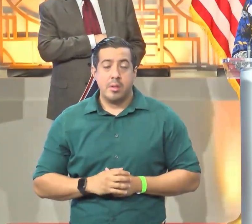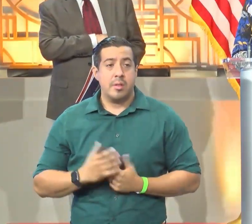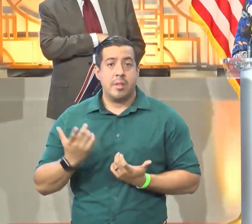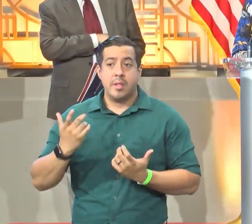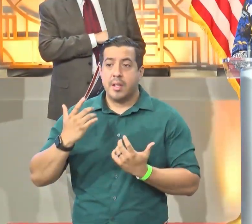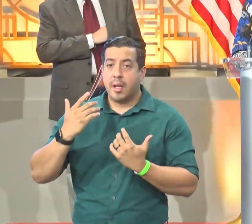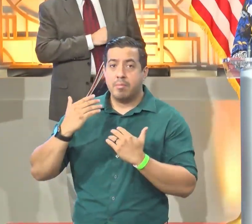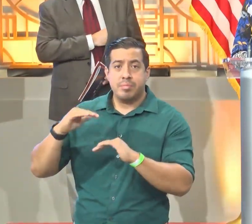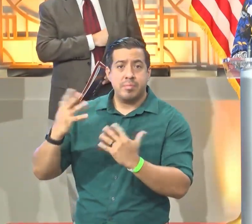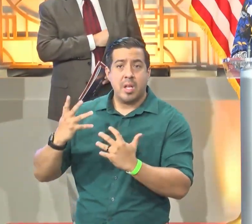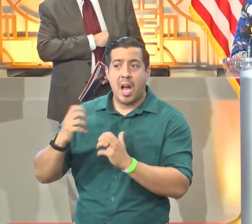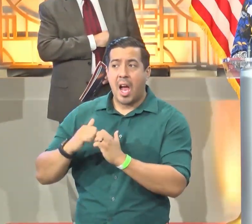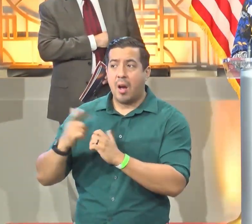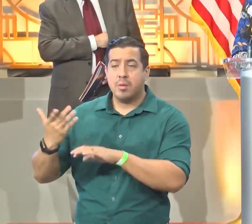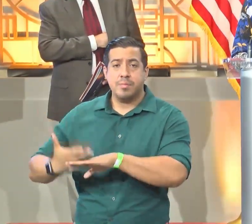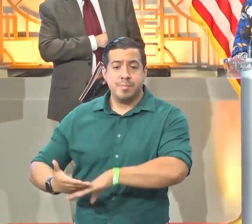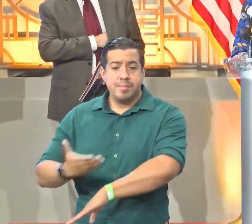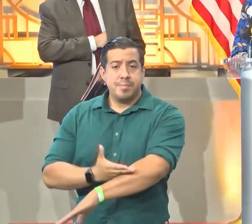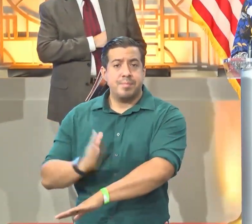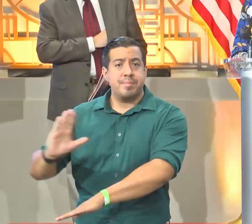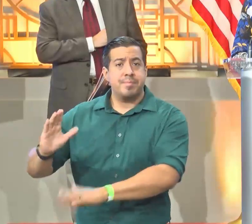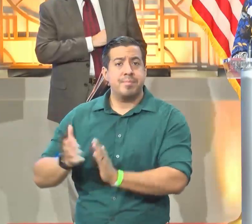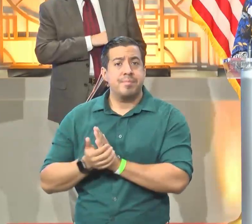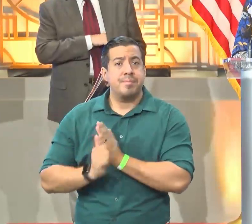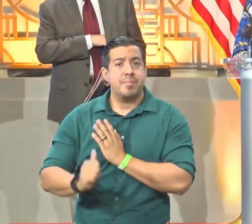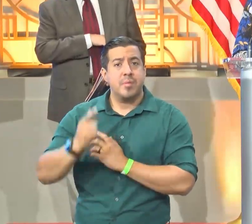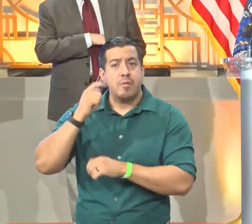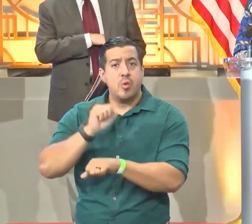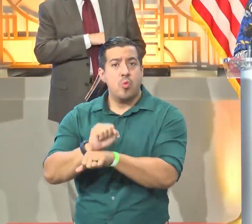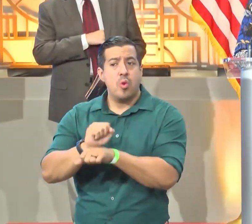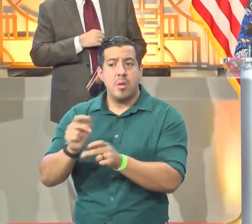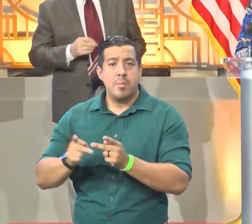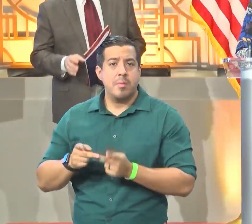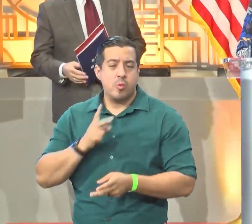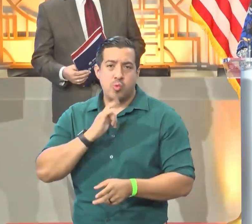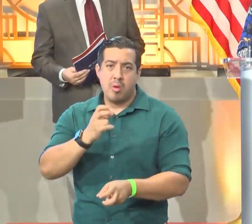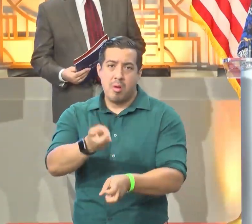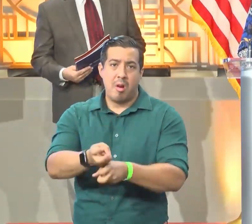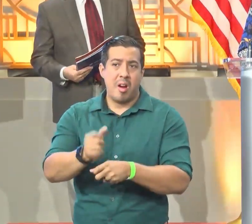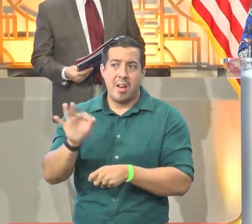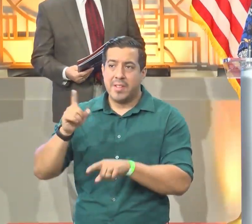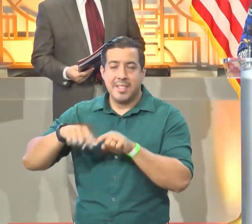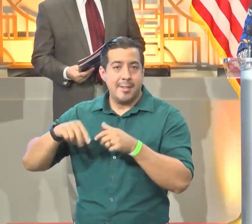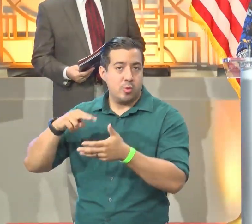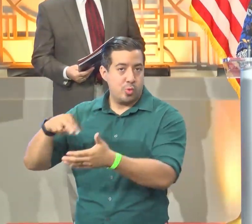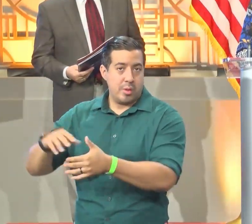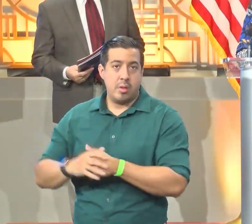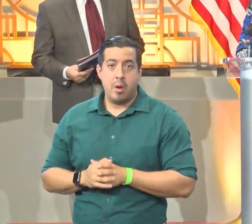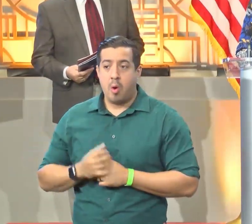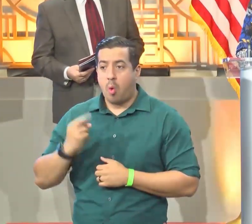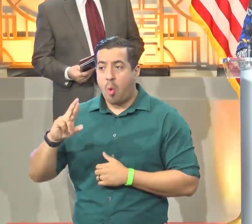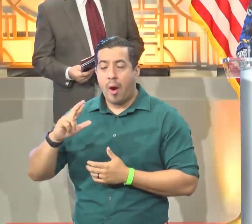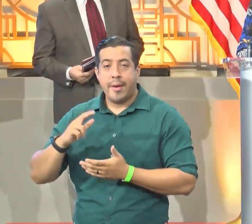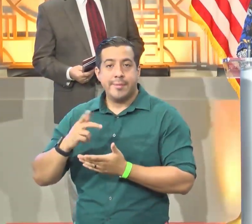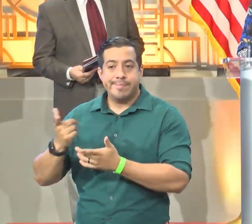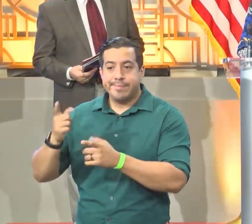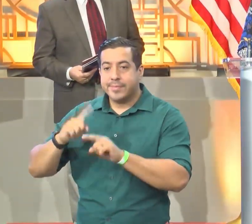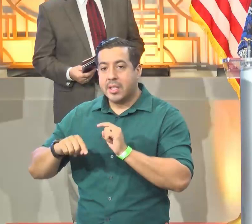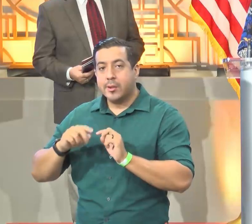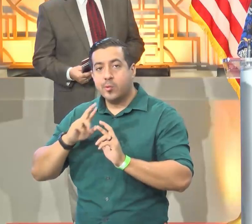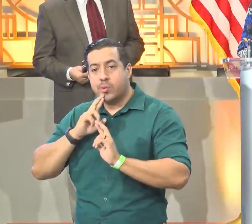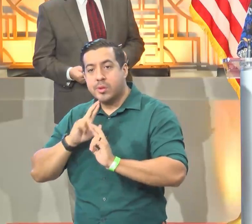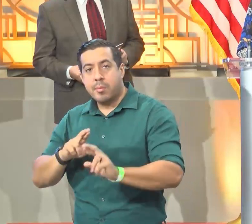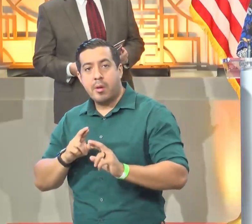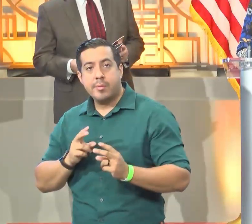to build a highly skilled workforce, as the Mayor described, and it hampers our ability to fully respond